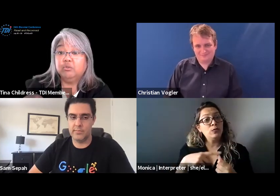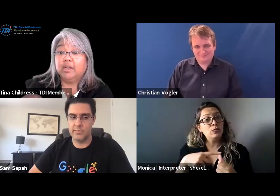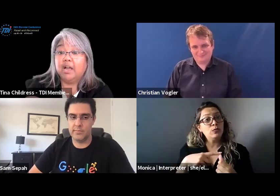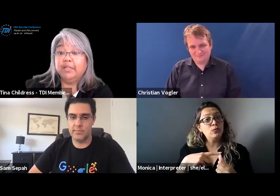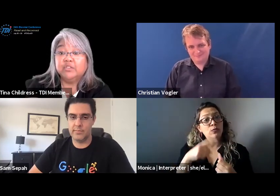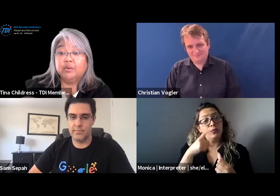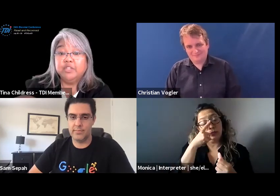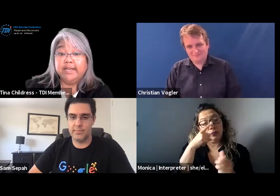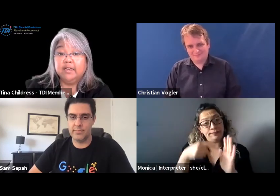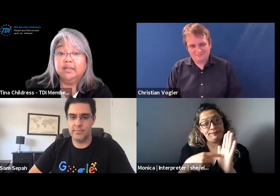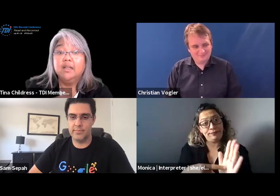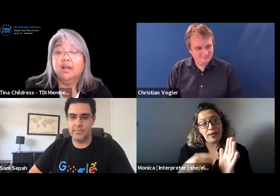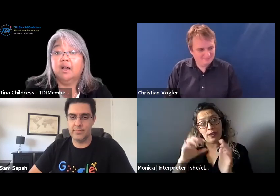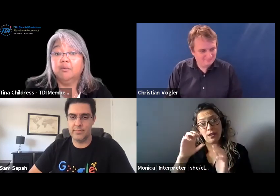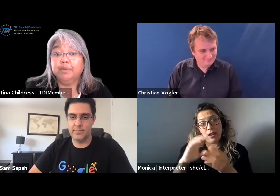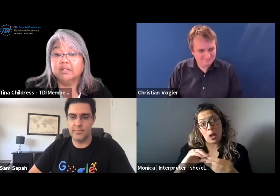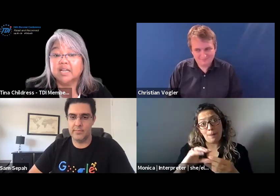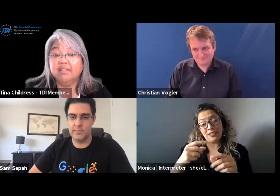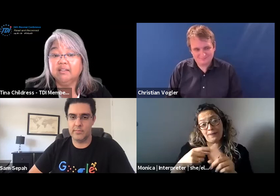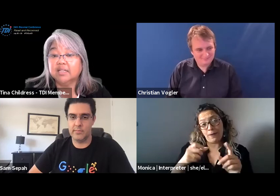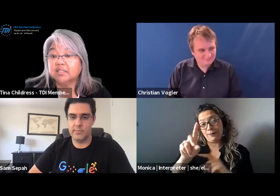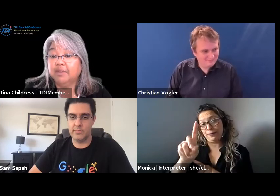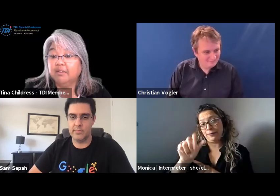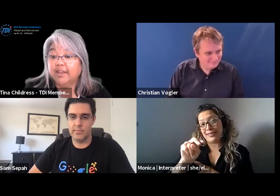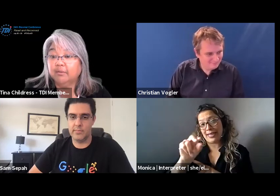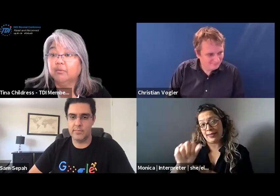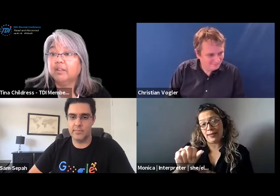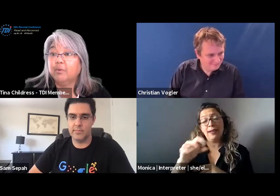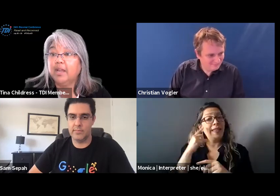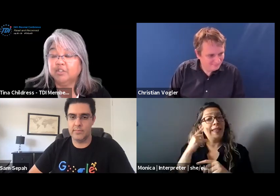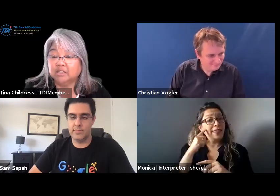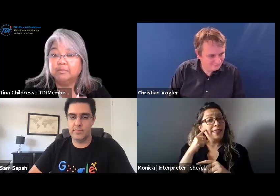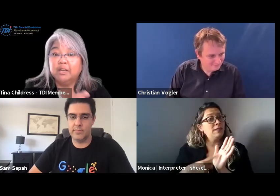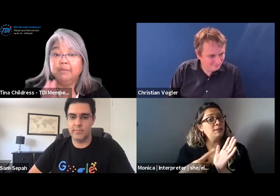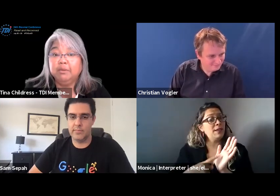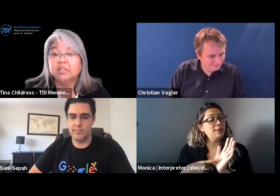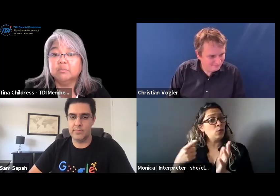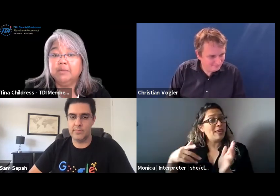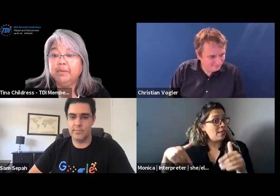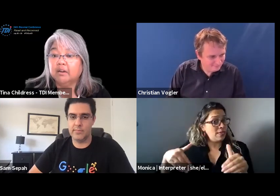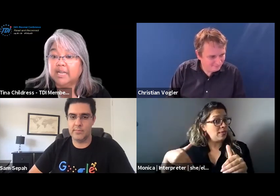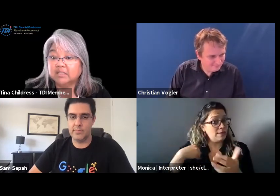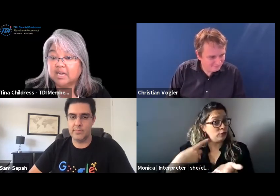the comments from Dana, because I think that's something that we haven't talked about. Maybe this might be our last